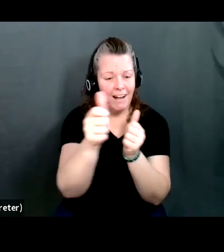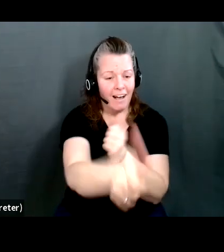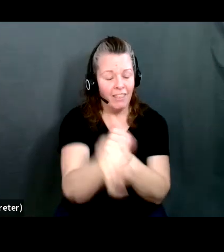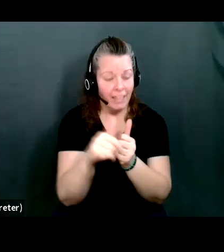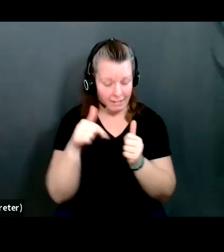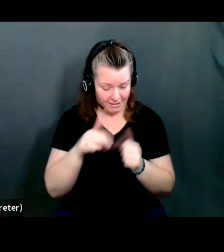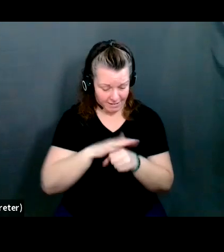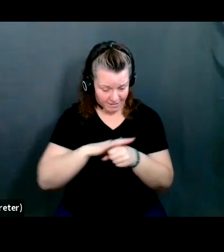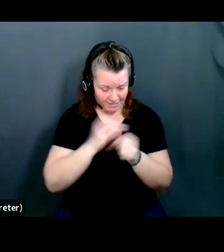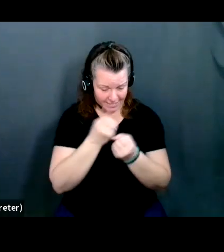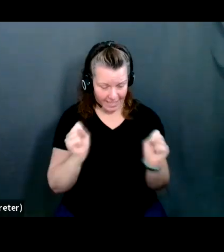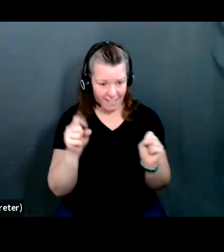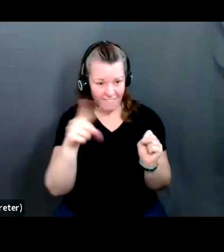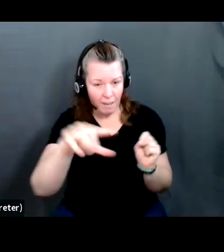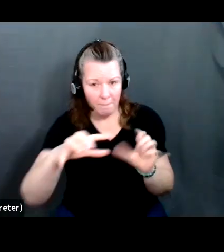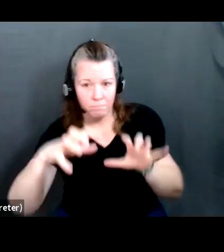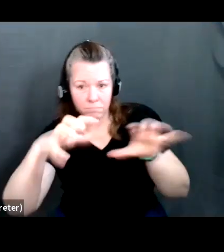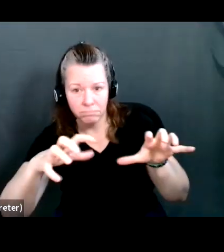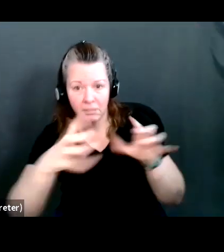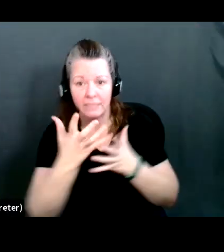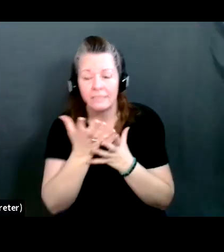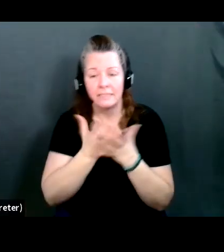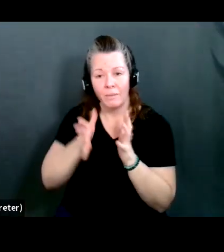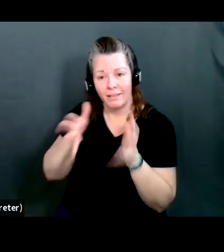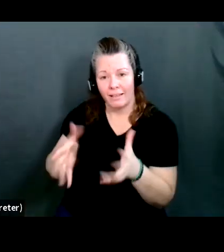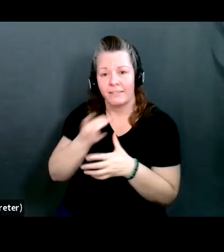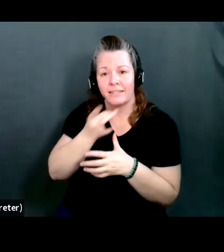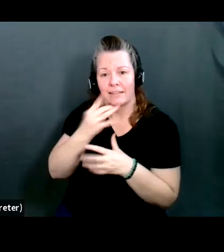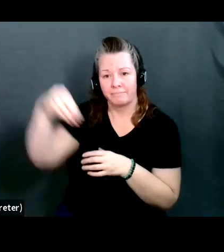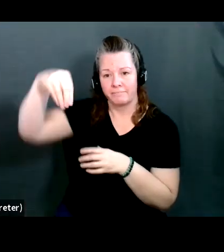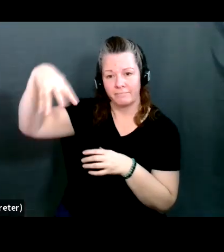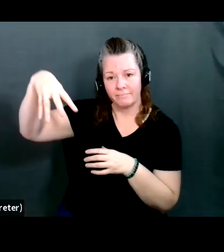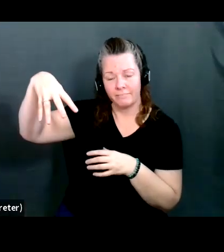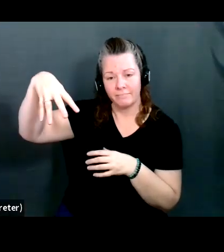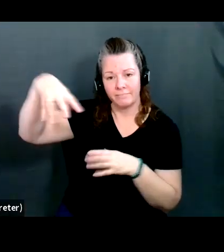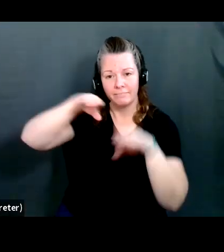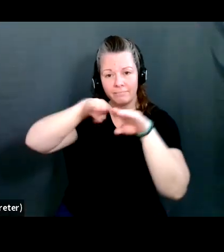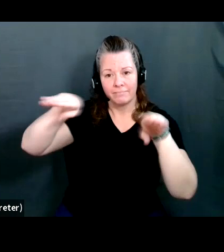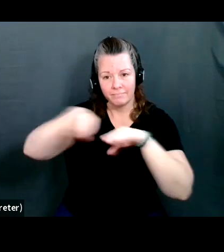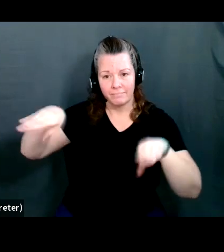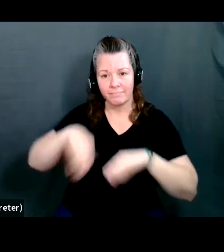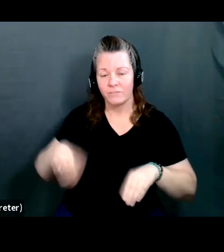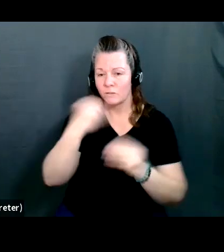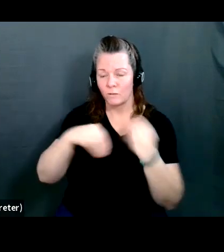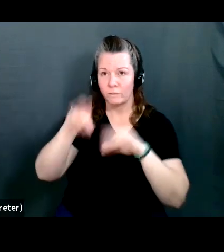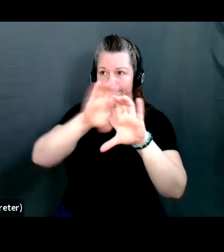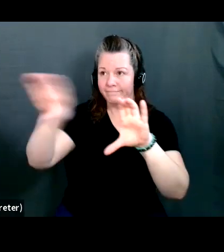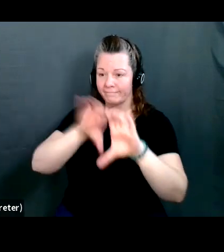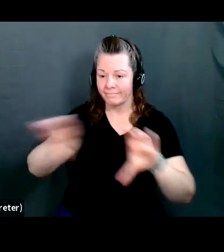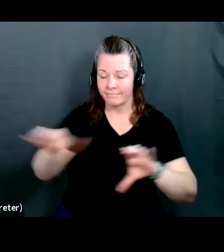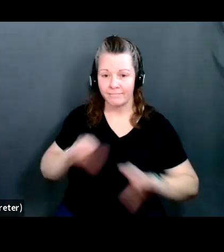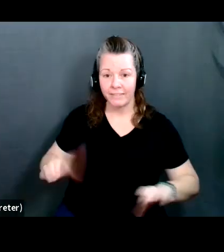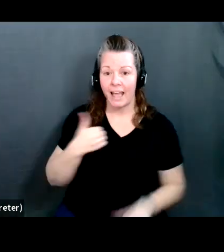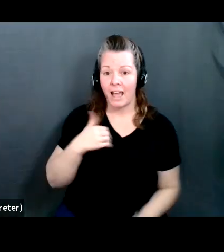Someone left the light on in the pantry. There's a skull in there on the shelf that talks.